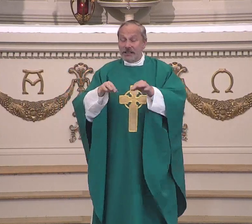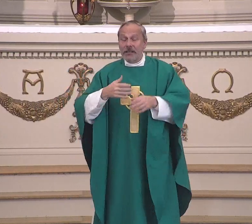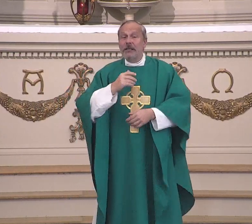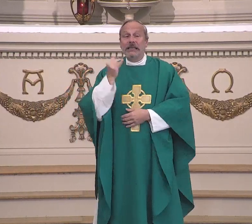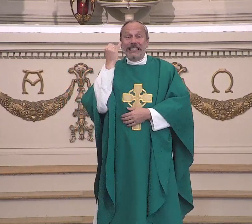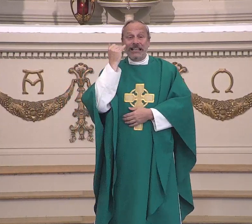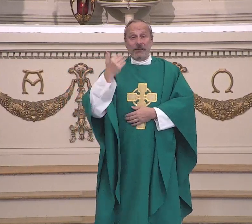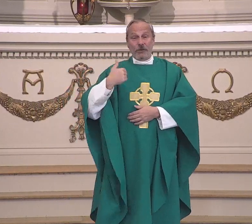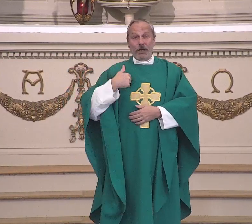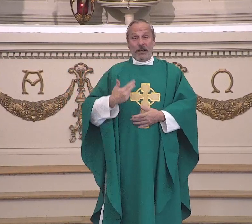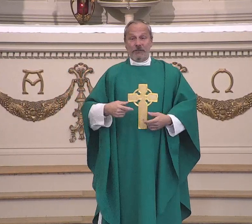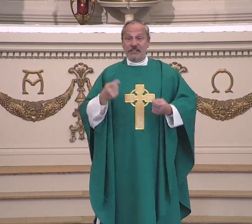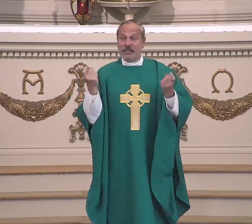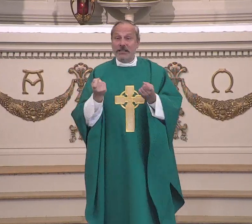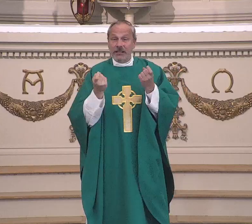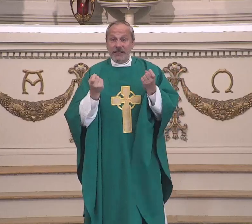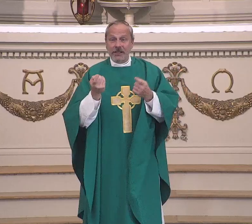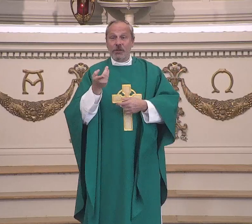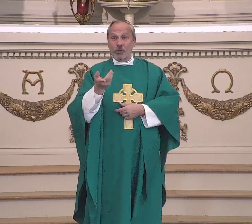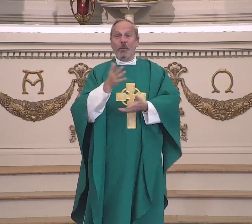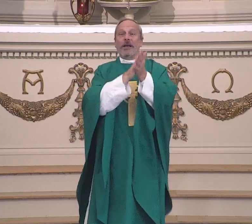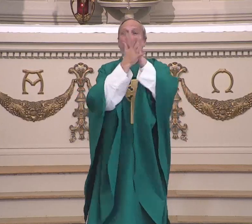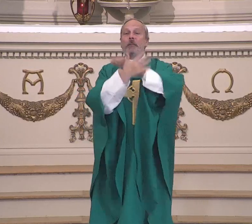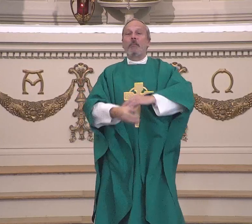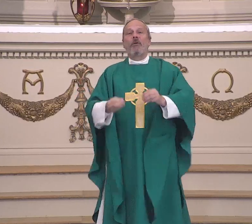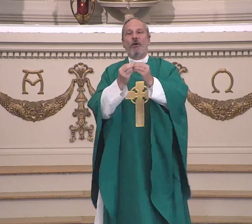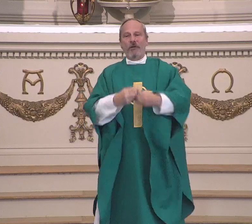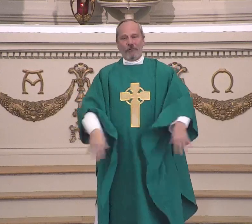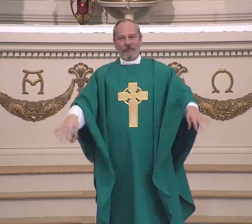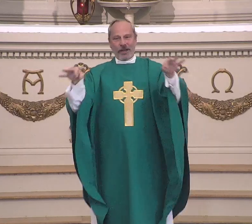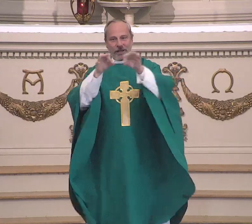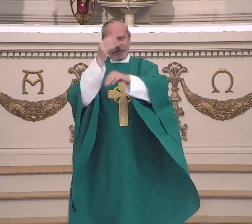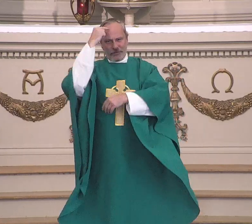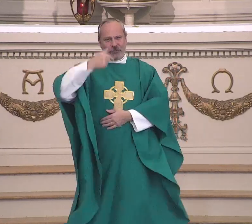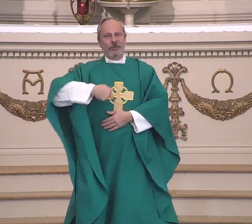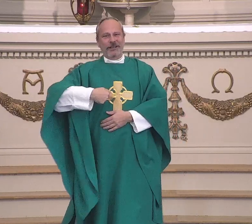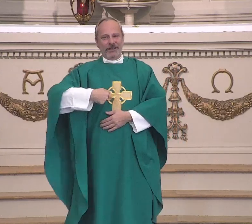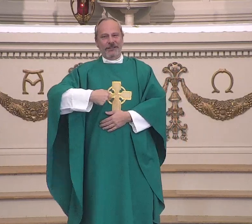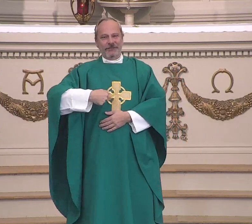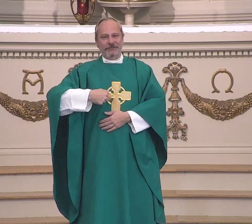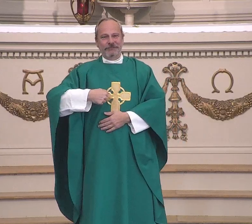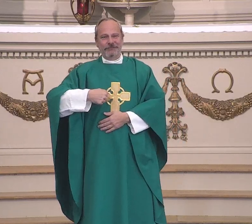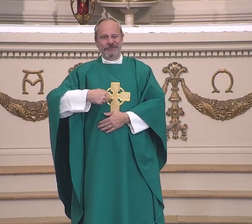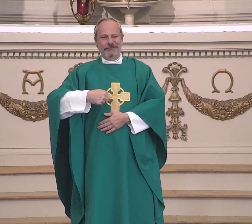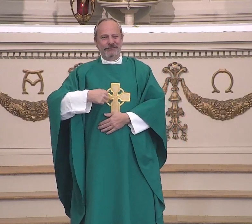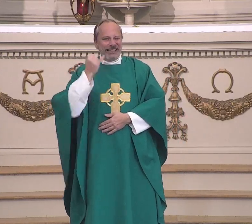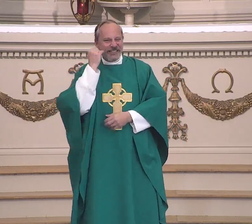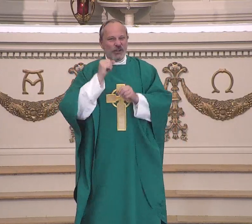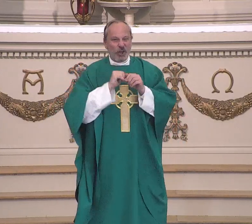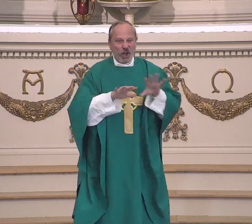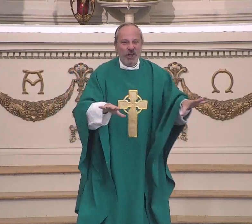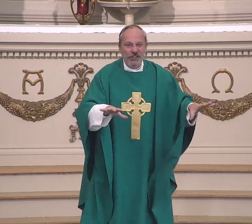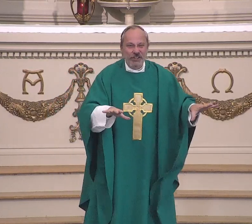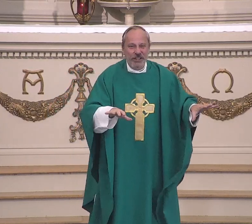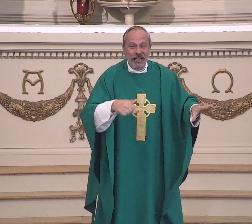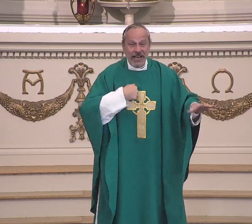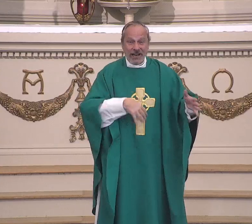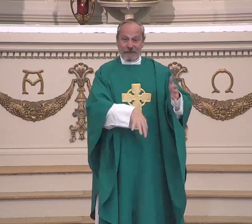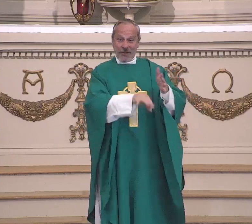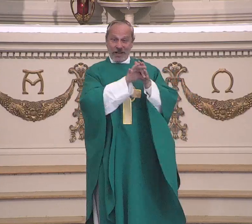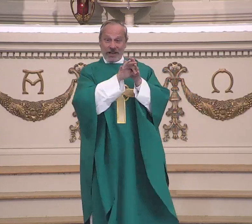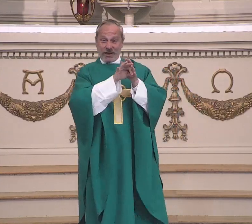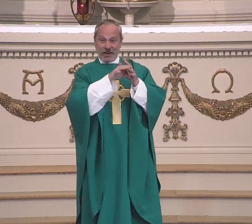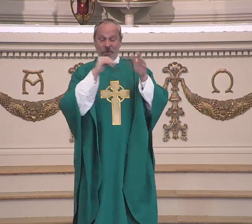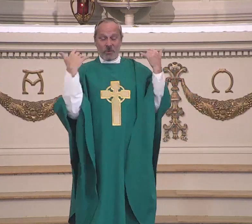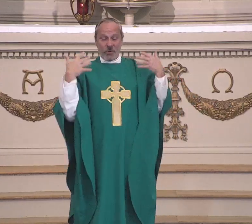And so Jesus is saying in the gospel that if you are not a sinner, then you don't need me, you're not valuable. But if you are a sinner, if you